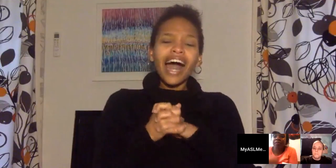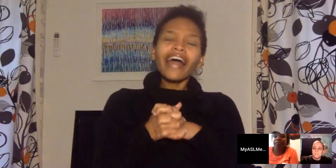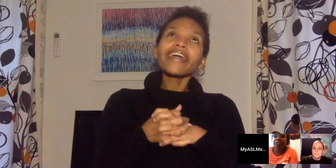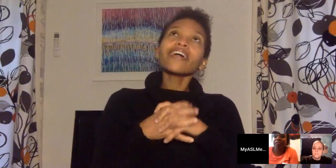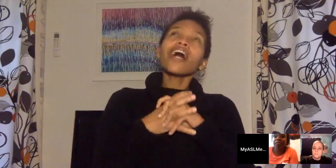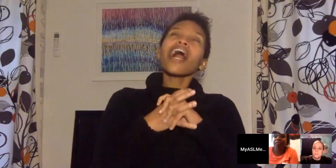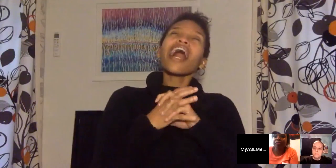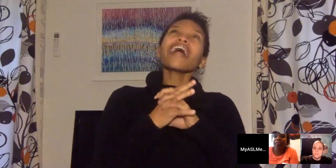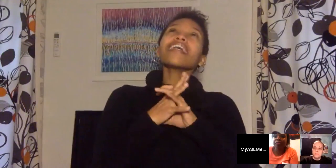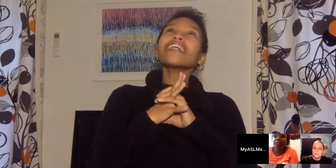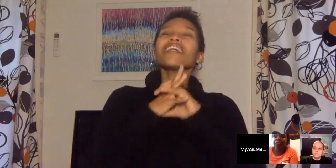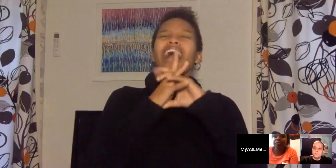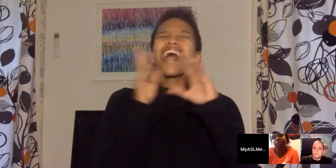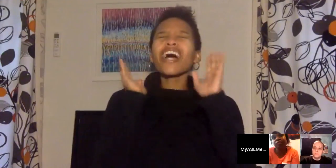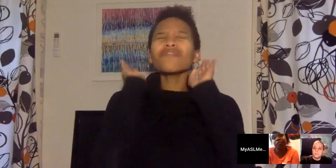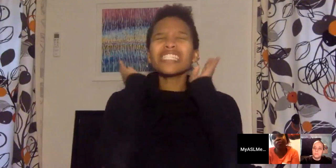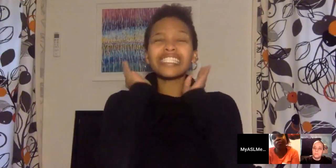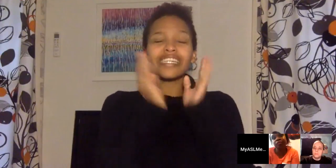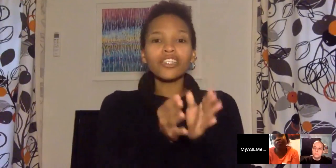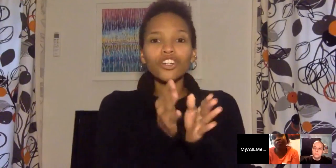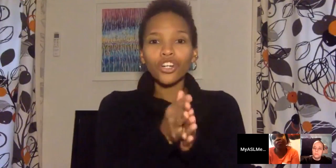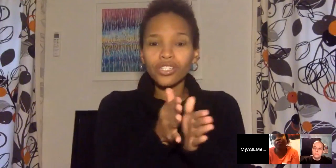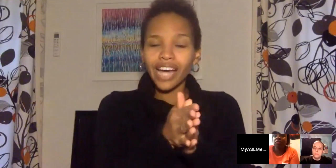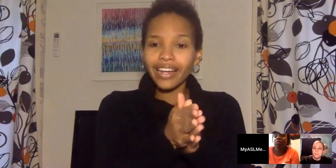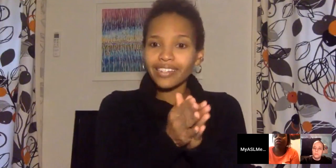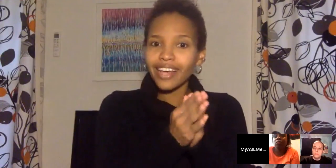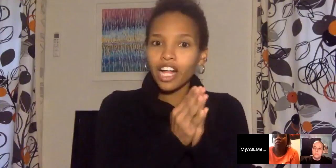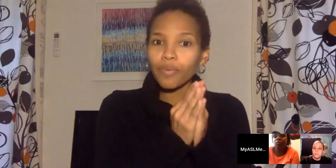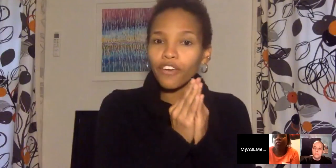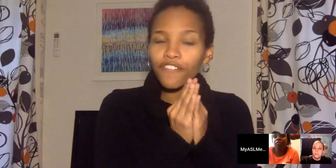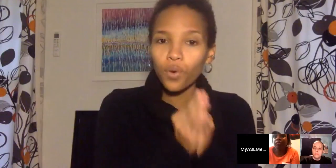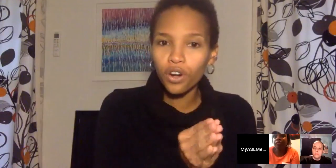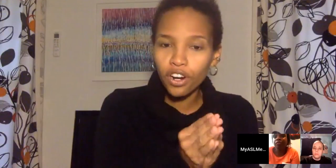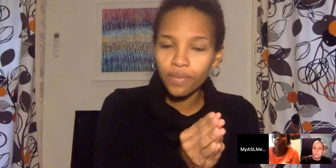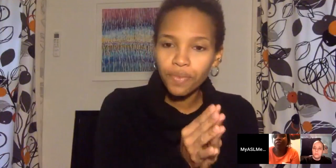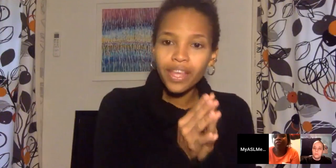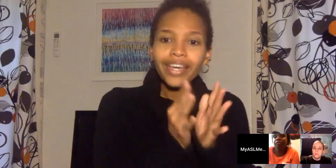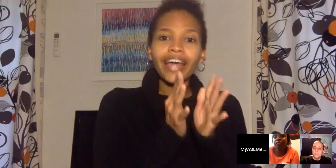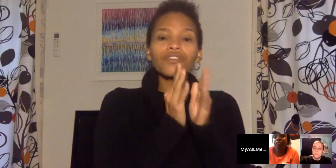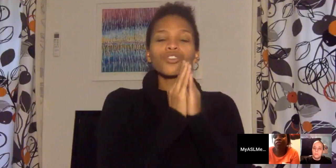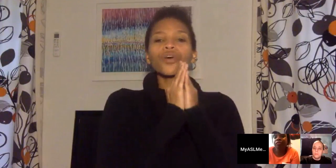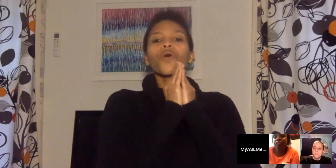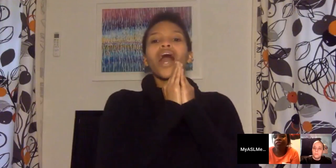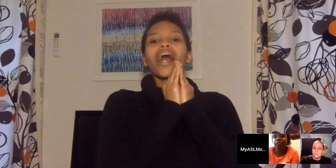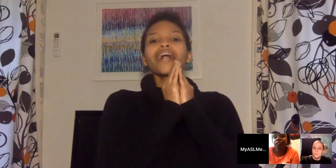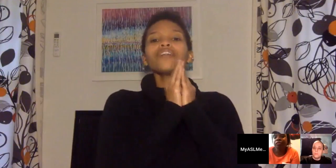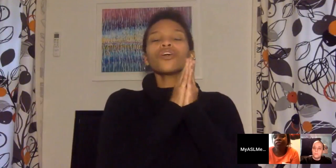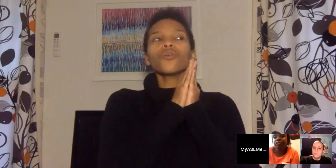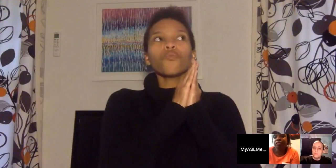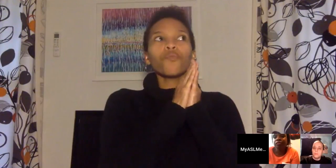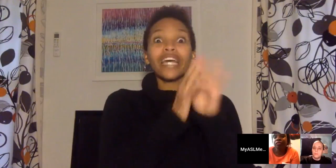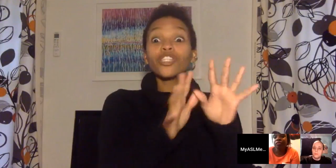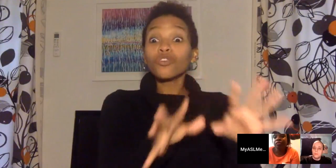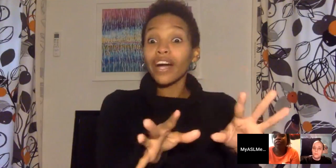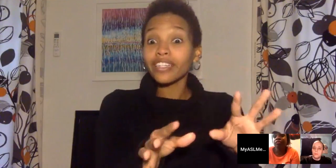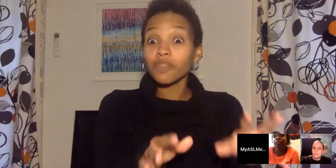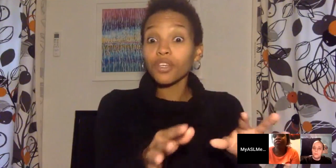I I I have seen her signing style before. And so I don't, but I do find it to be